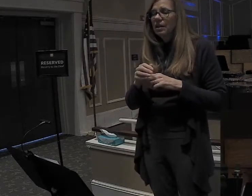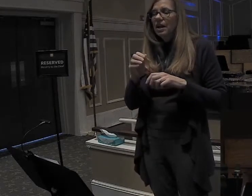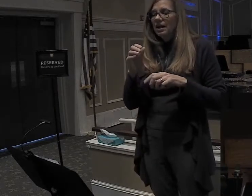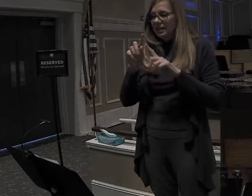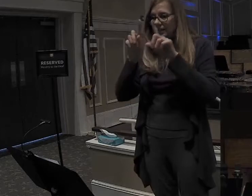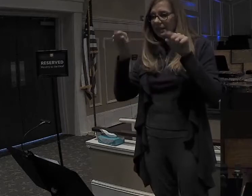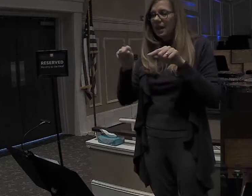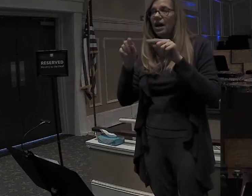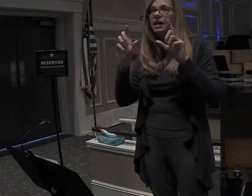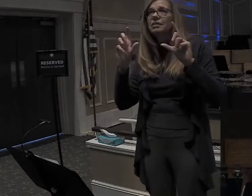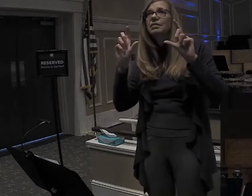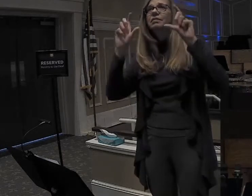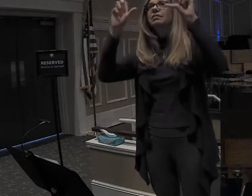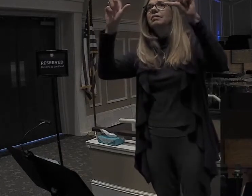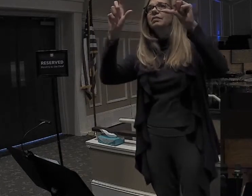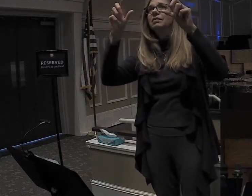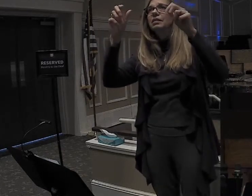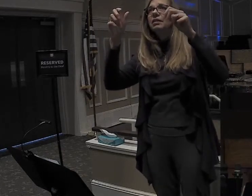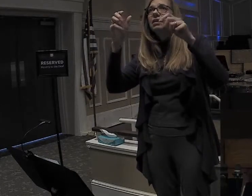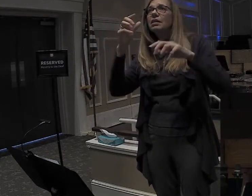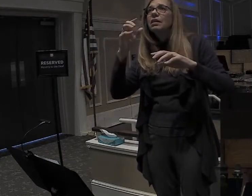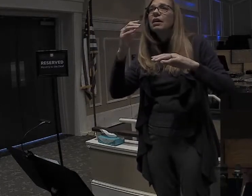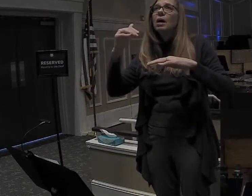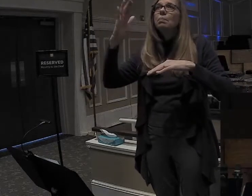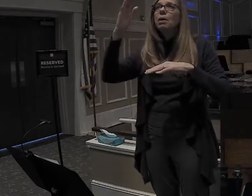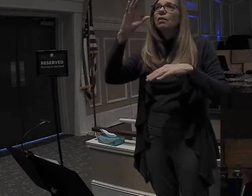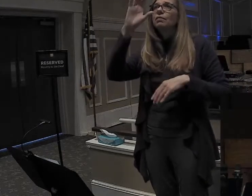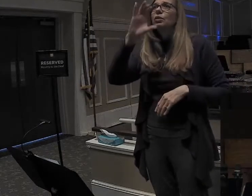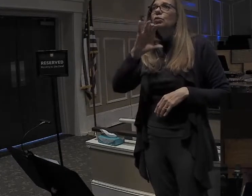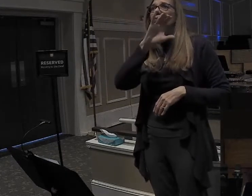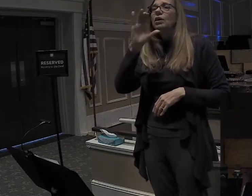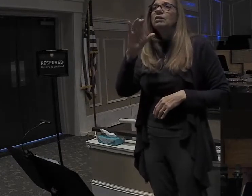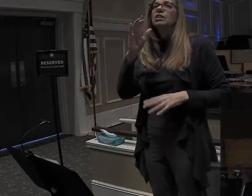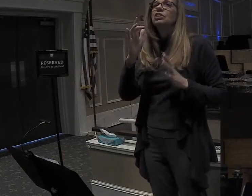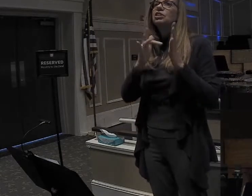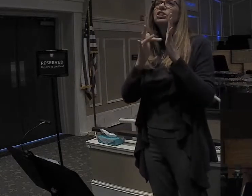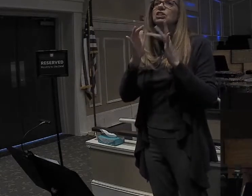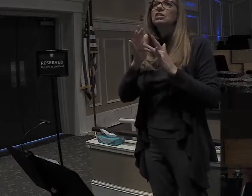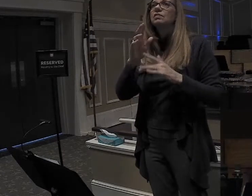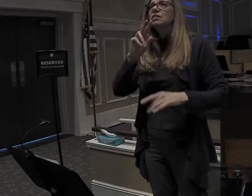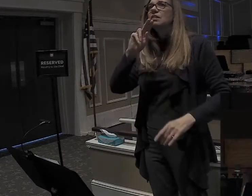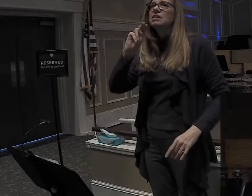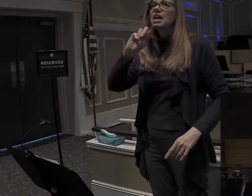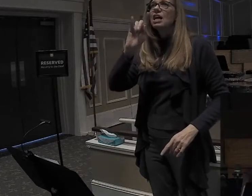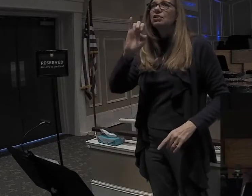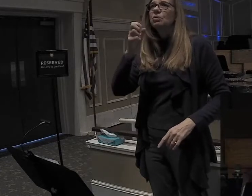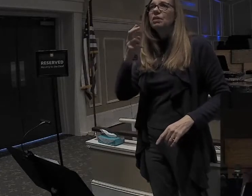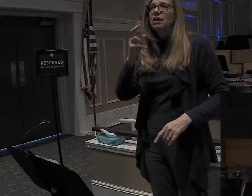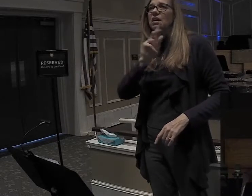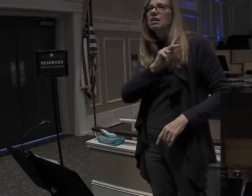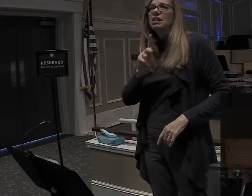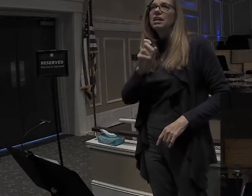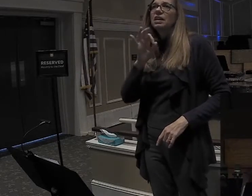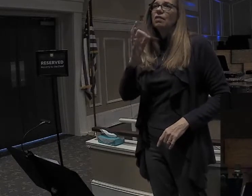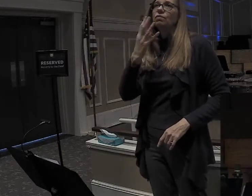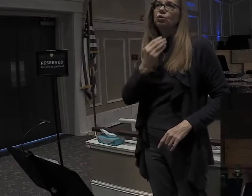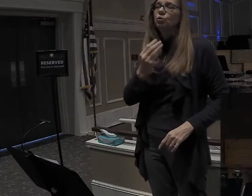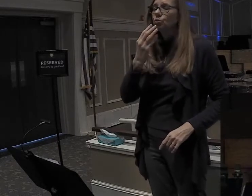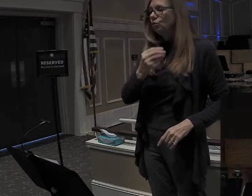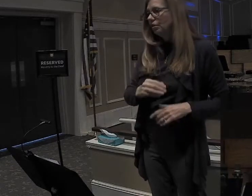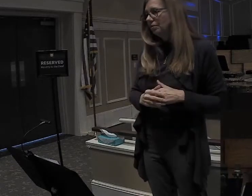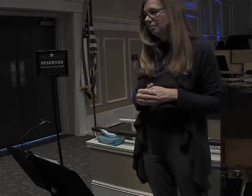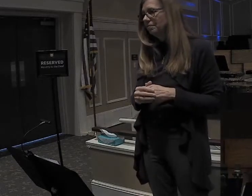placed over him as he died on the cross: Jesus of Nazareth, the King of the